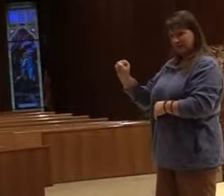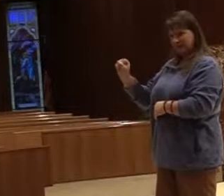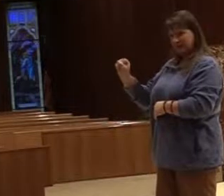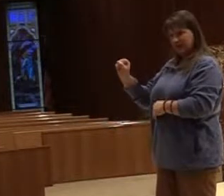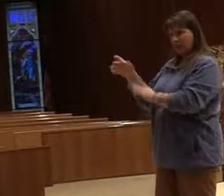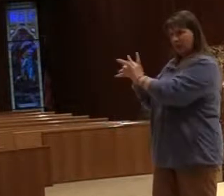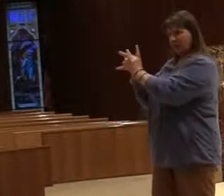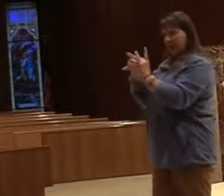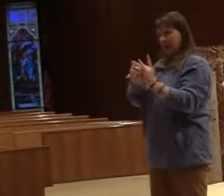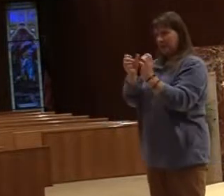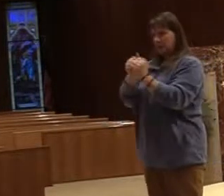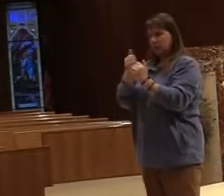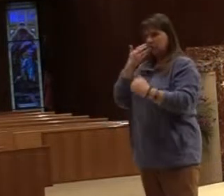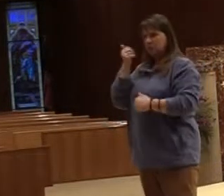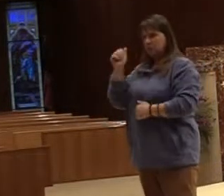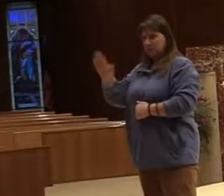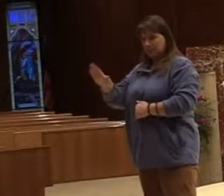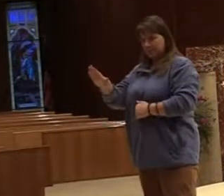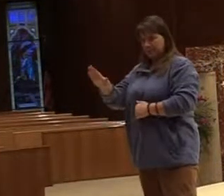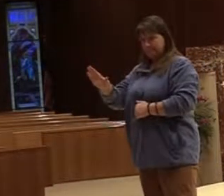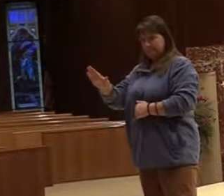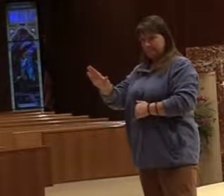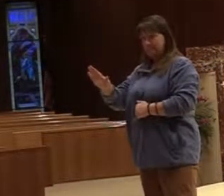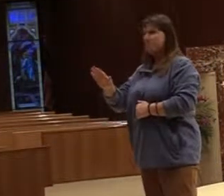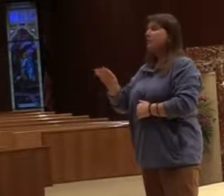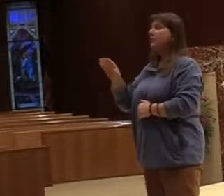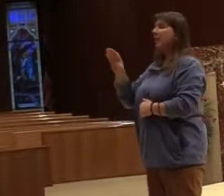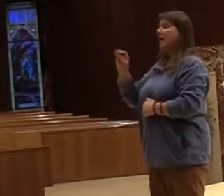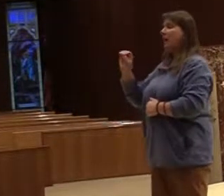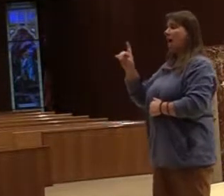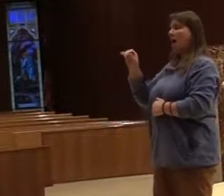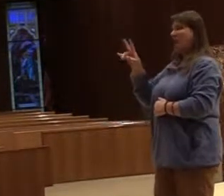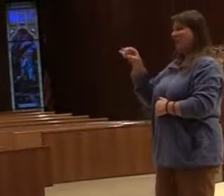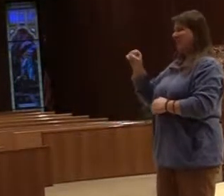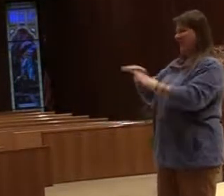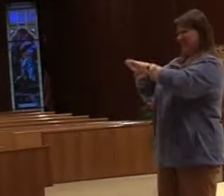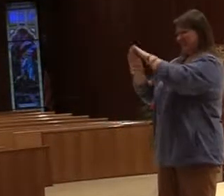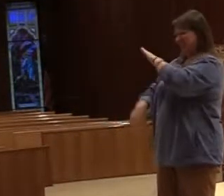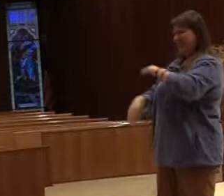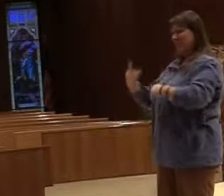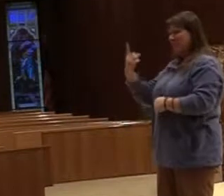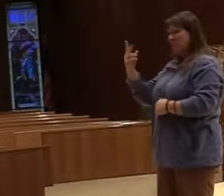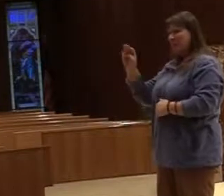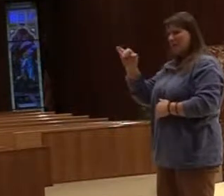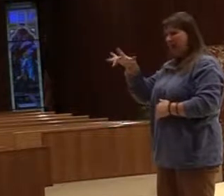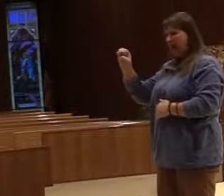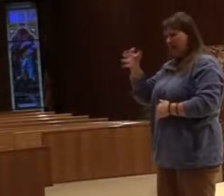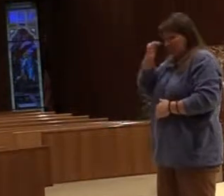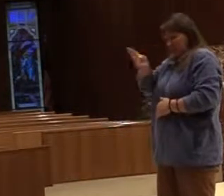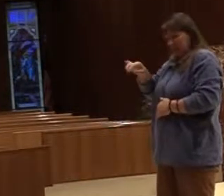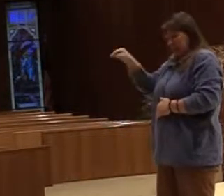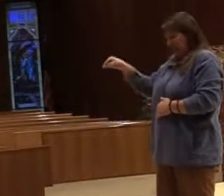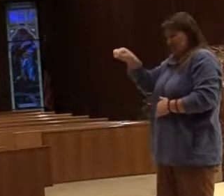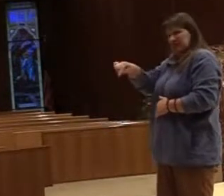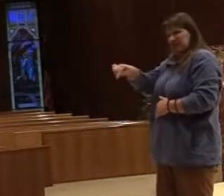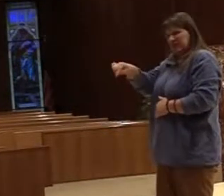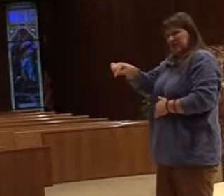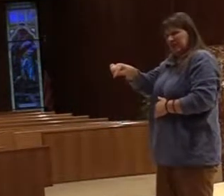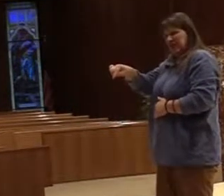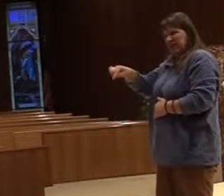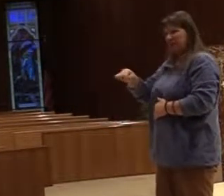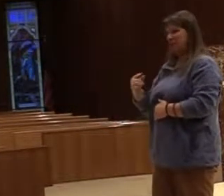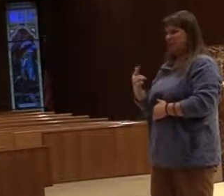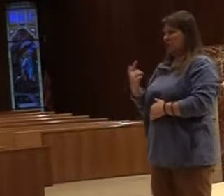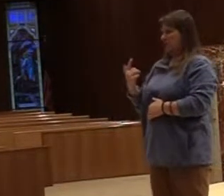to where Jerusalem is. Like I said, the Mount of Olives is less than a mile east of Jerusalem. To a 21st